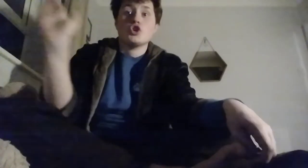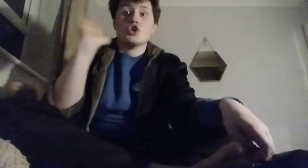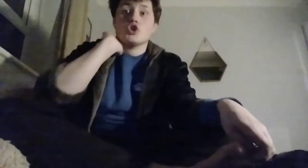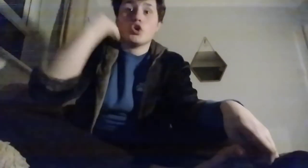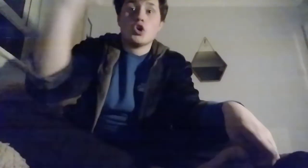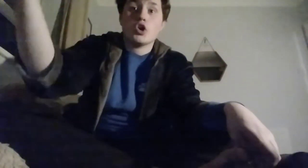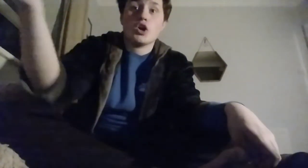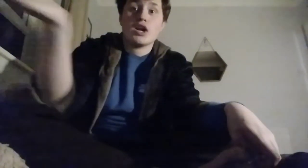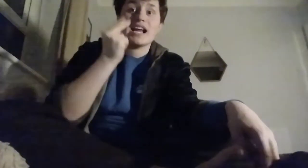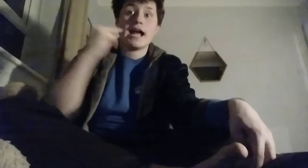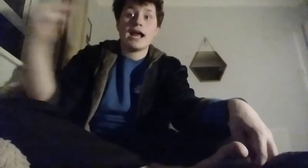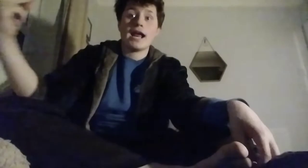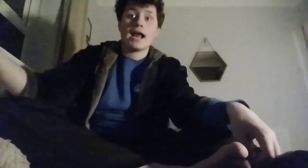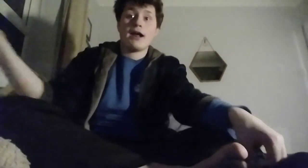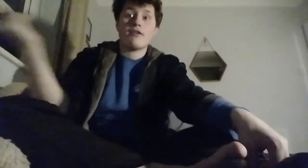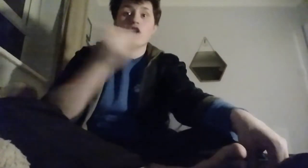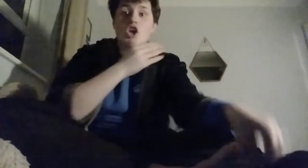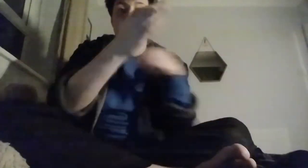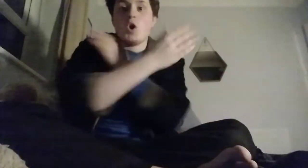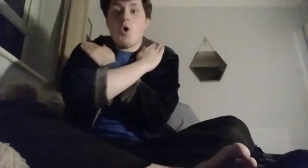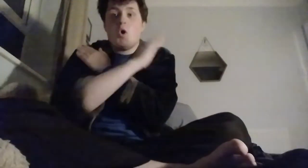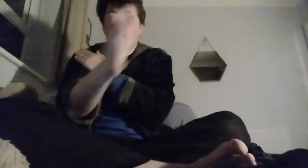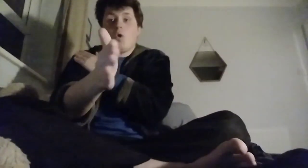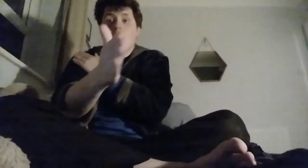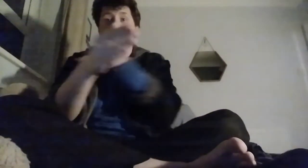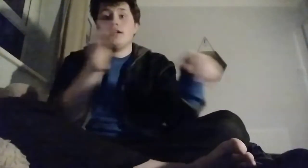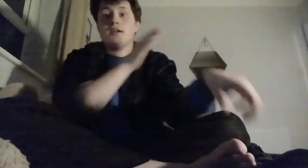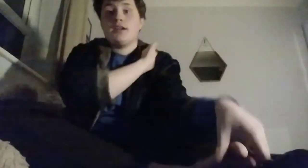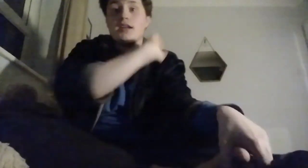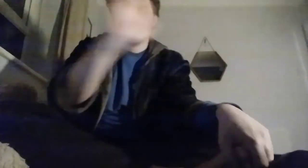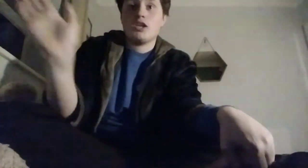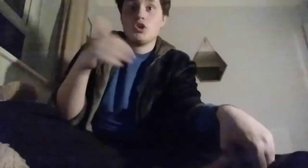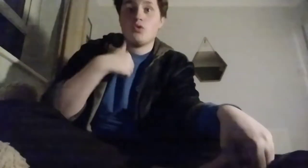I say I love you, and that's forever.